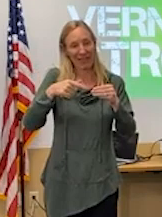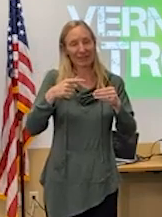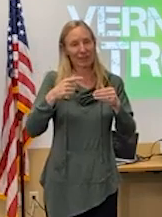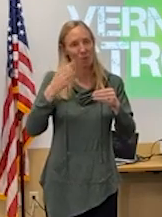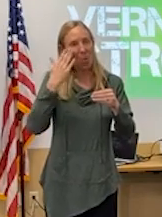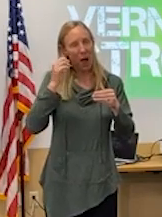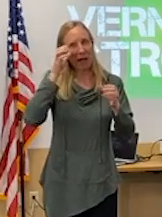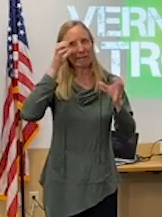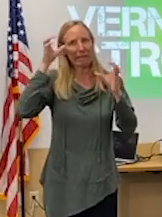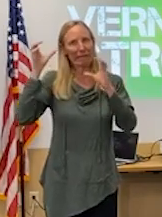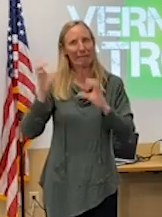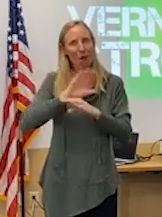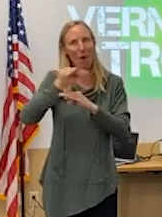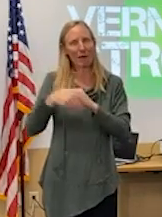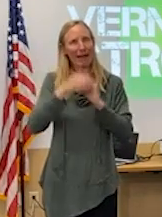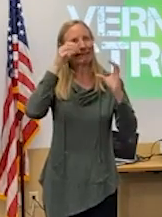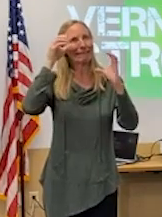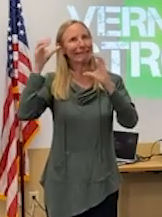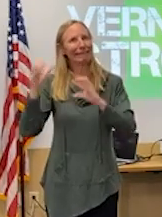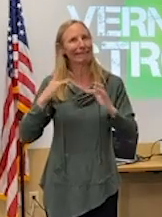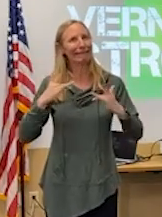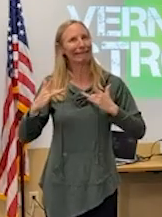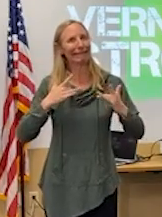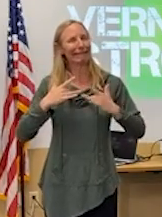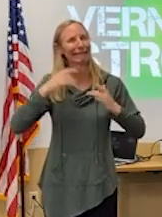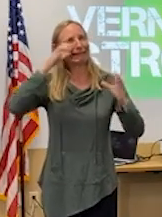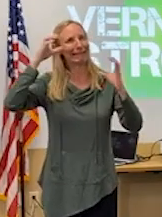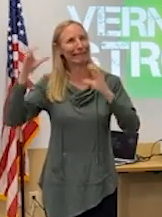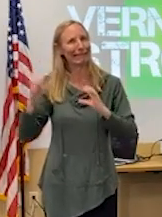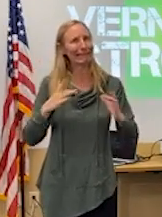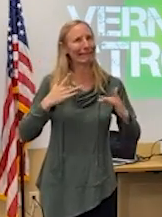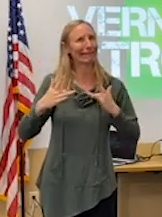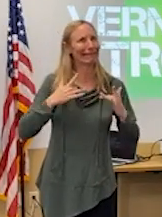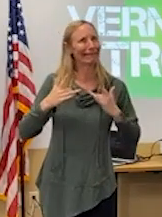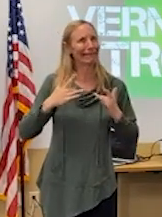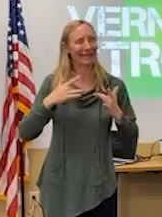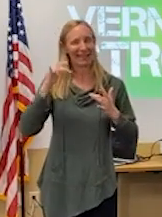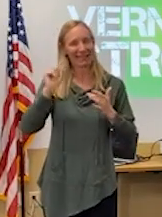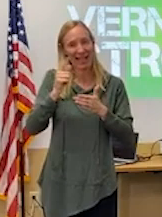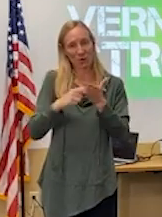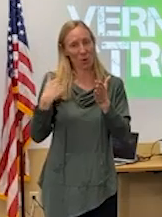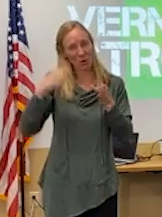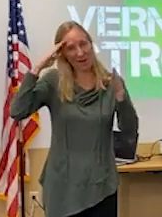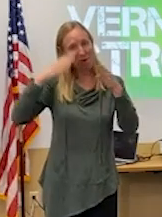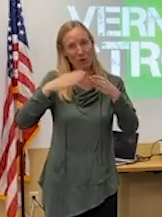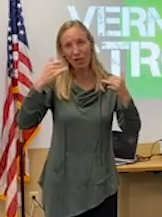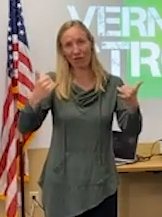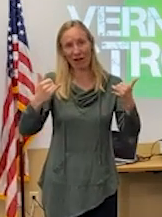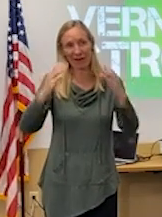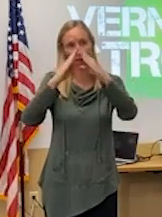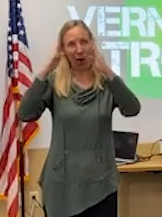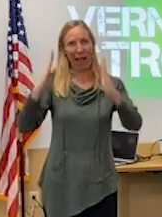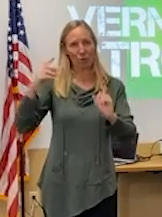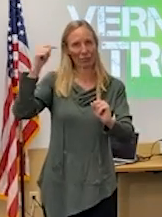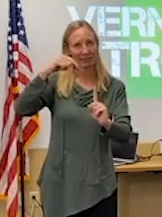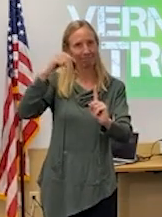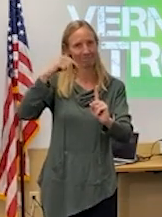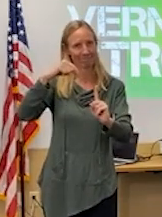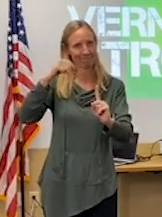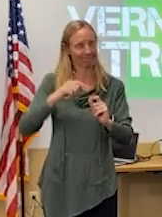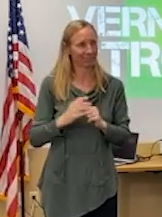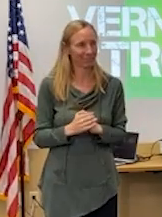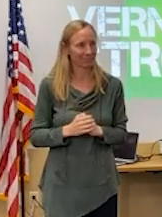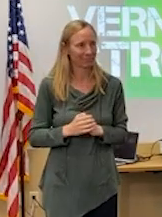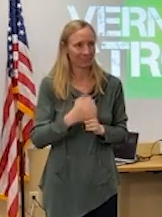keeps me up at night, and this is the path we're following, and this is what we're focusing on, is the housing piece.